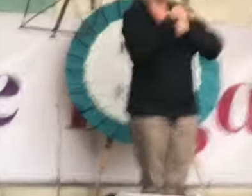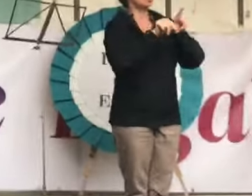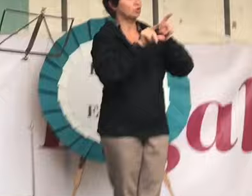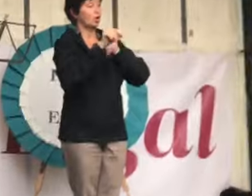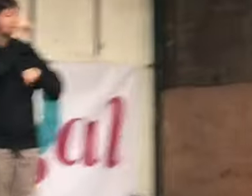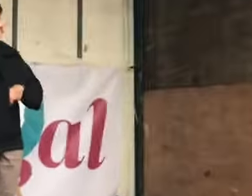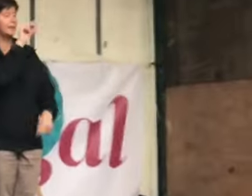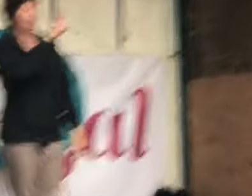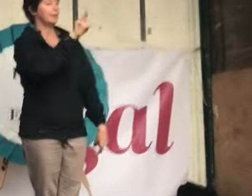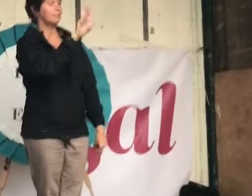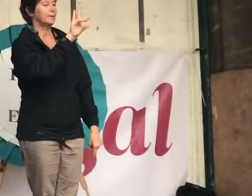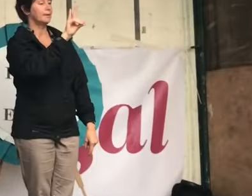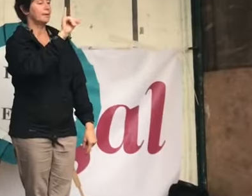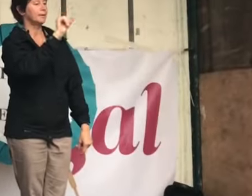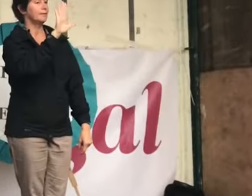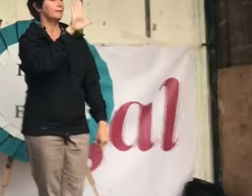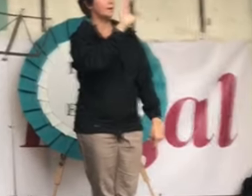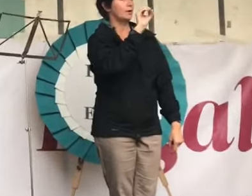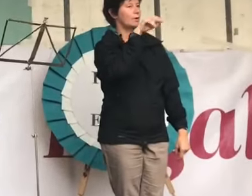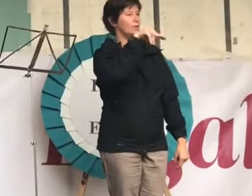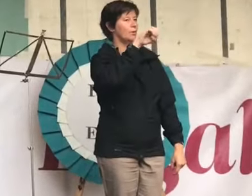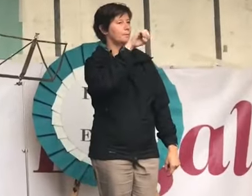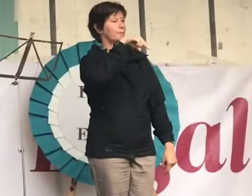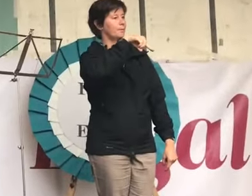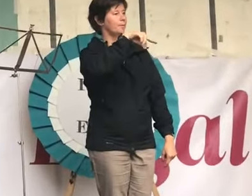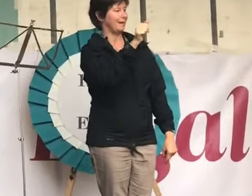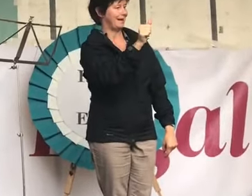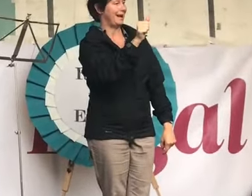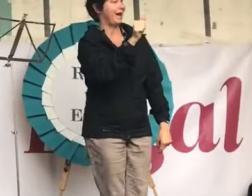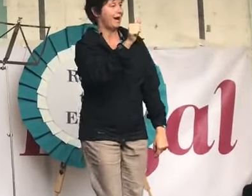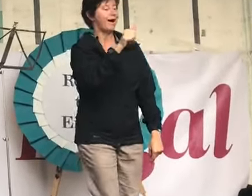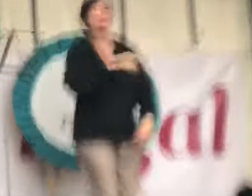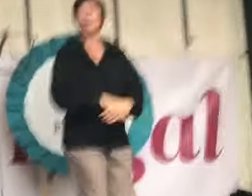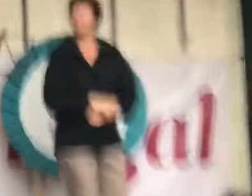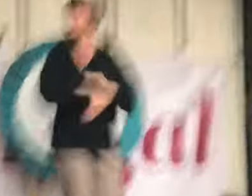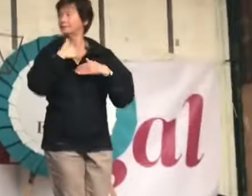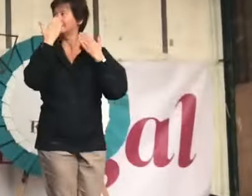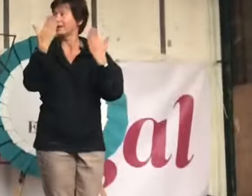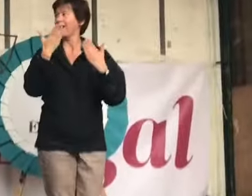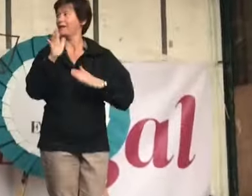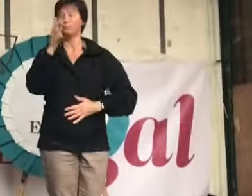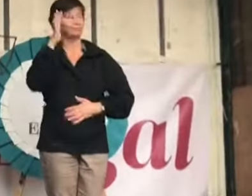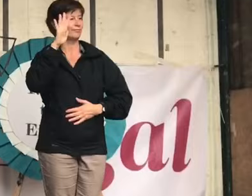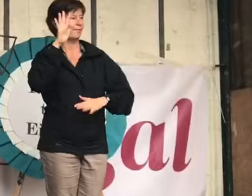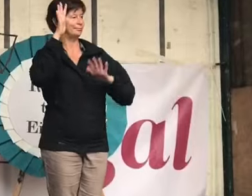she's a founding member of Midwives for Choice. Welcome, Philomena.